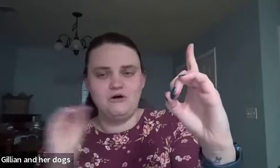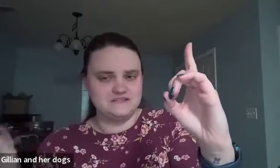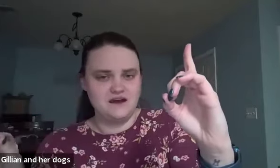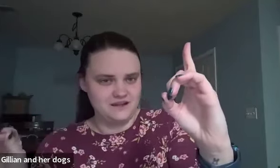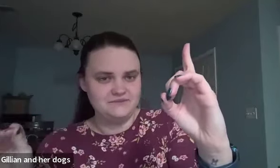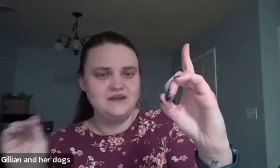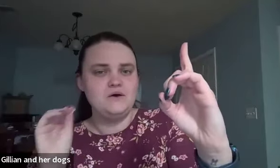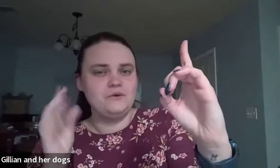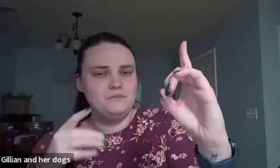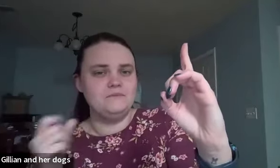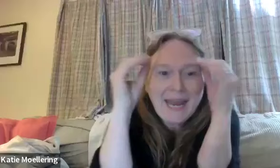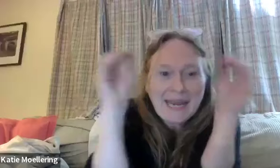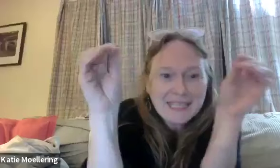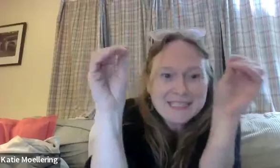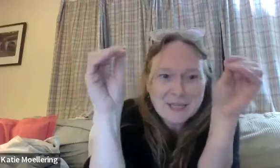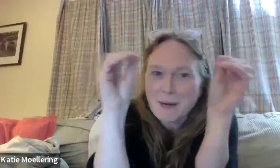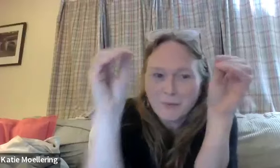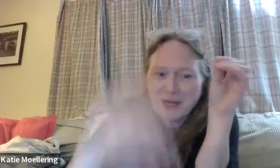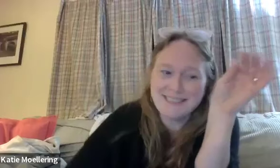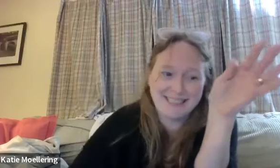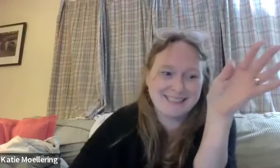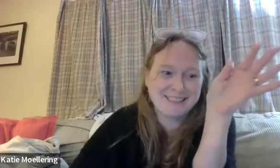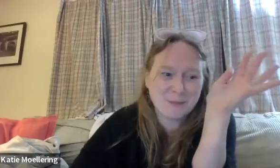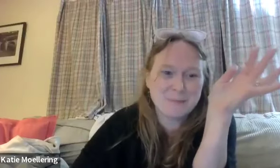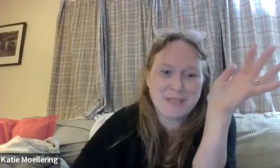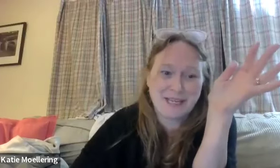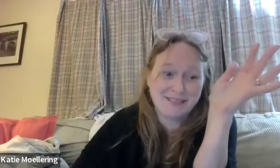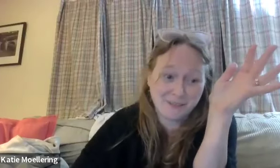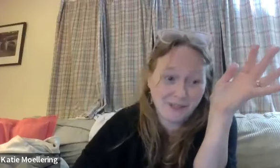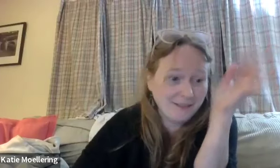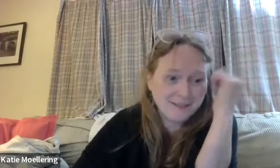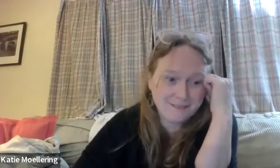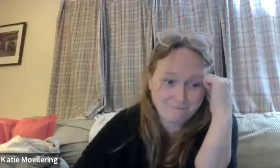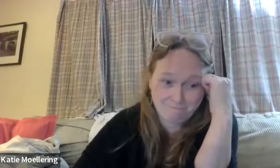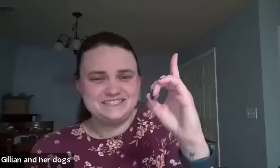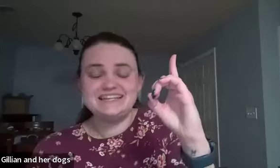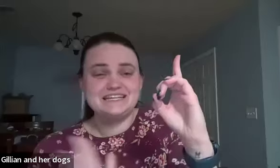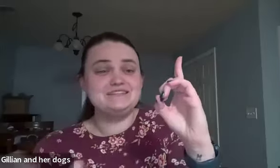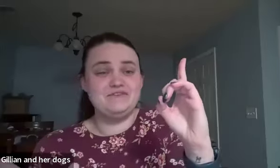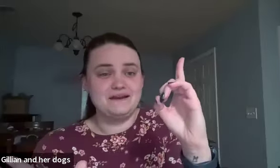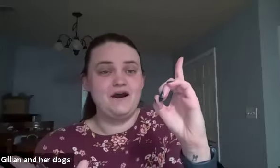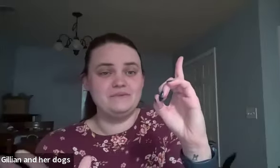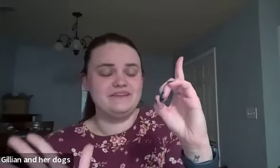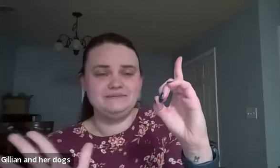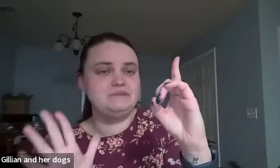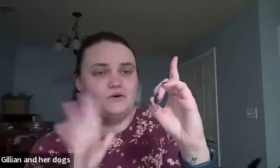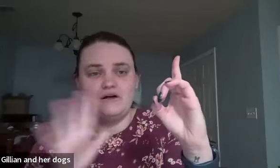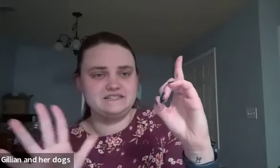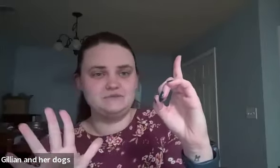all the time. Like my hand did it, my brain didn't, is what I'm saying. Okay. It's very common. Like people all the time